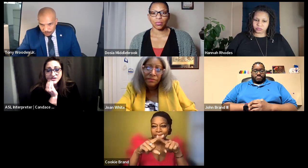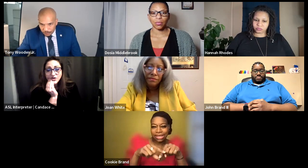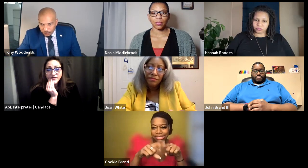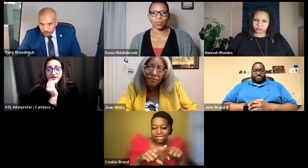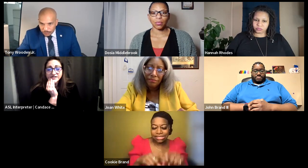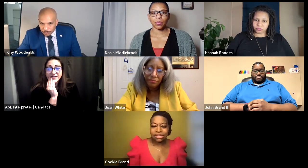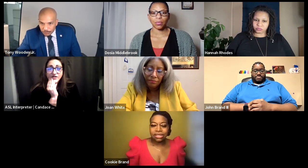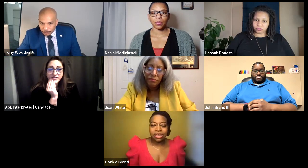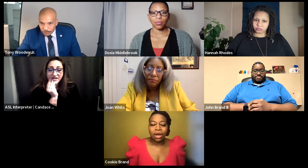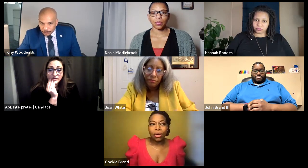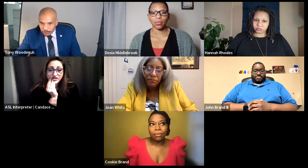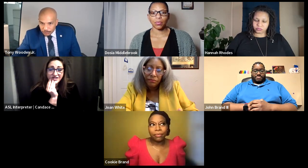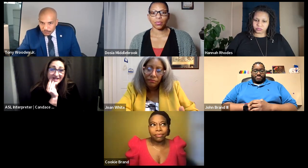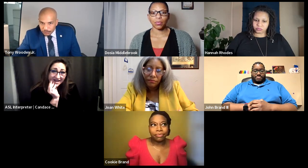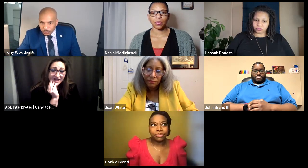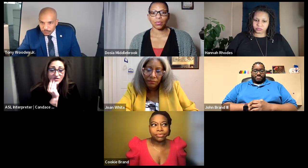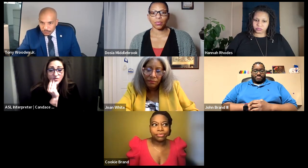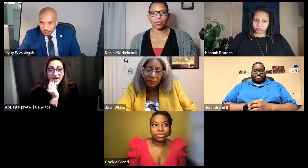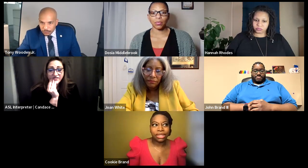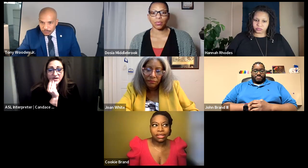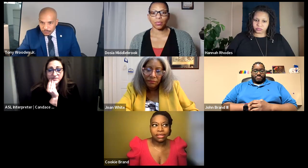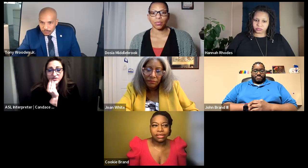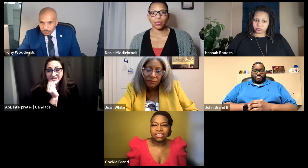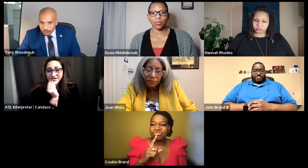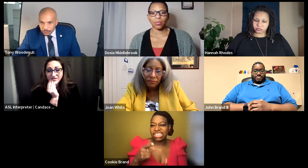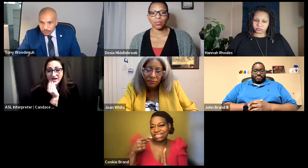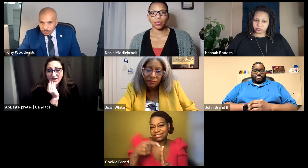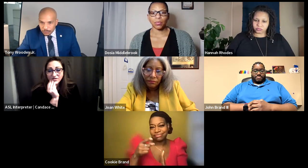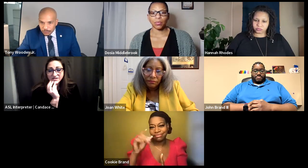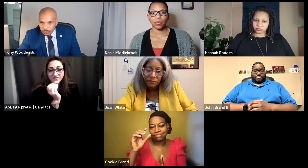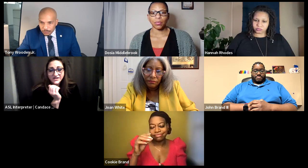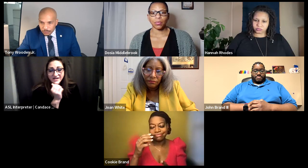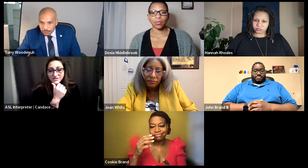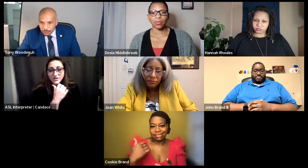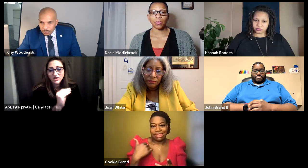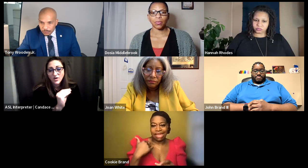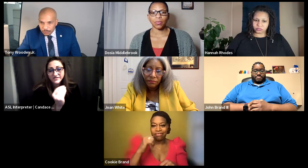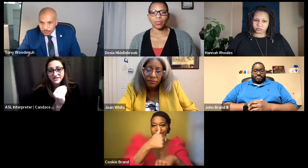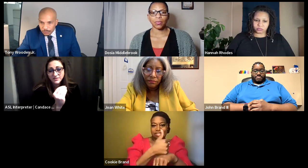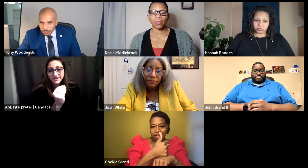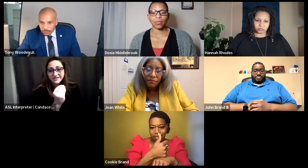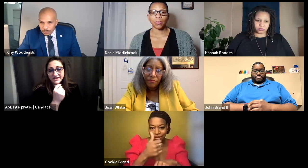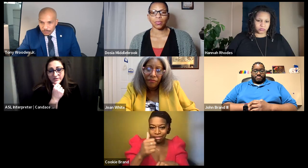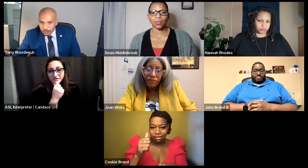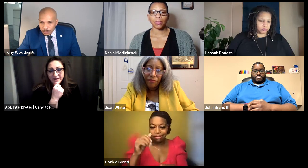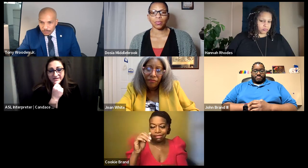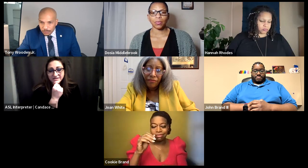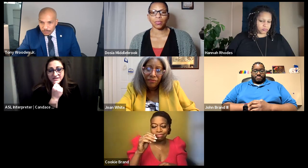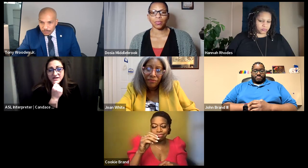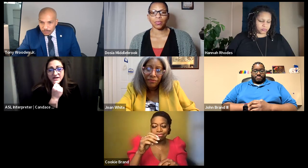So if there's a language delay, we have to be able to identify all those different things. When you have a disability that's language based,